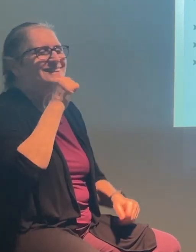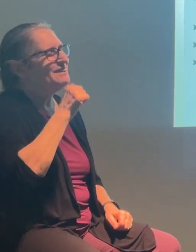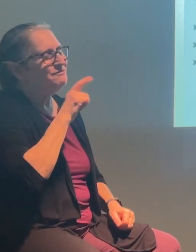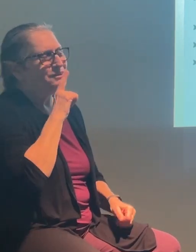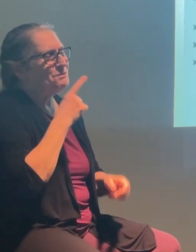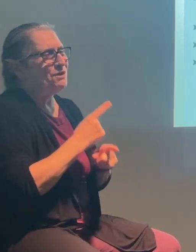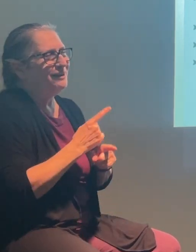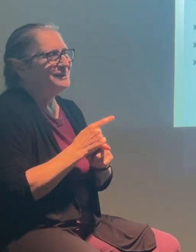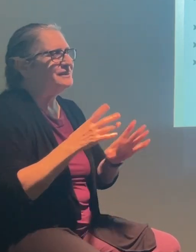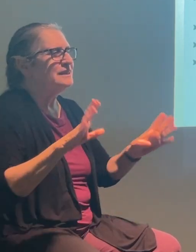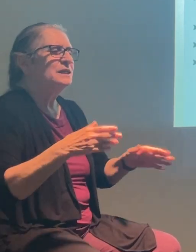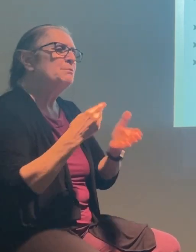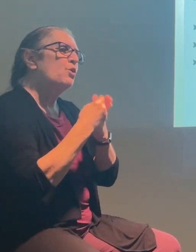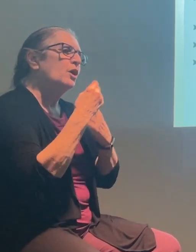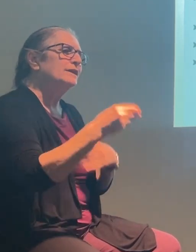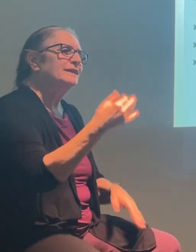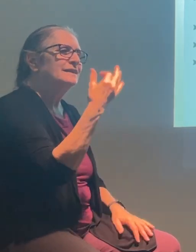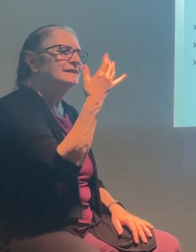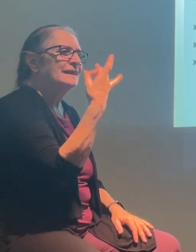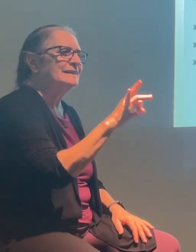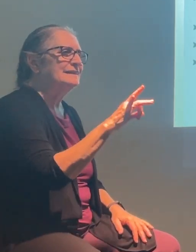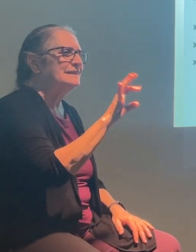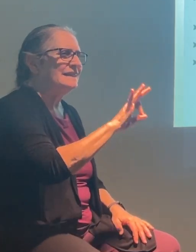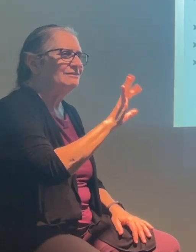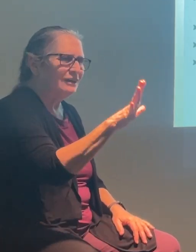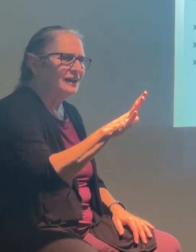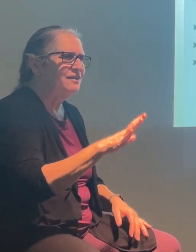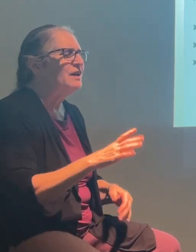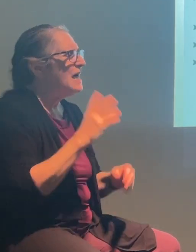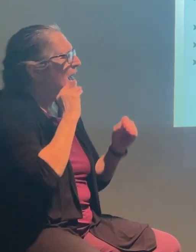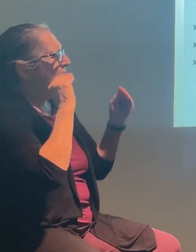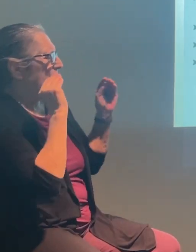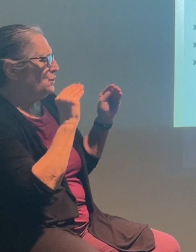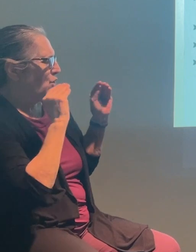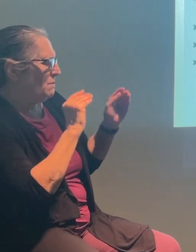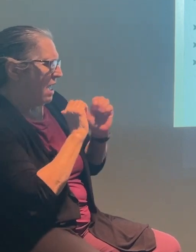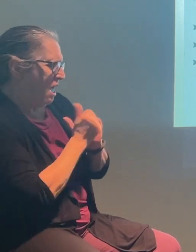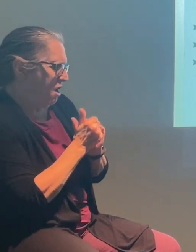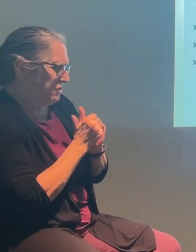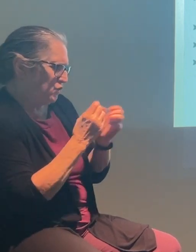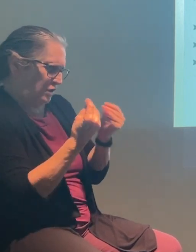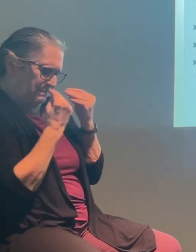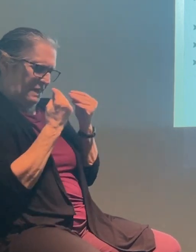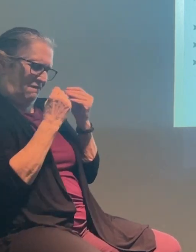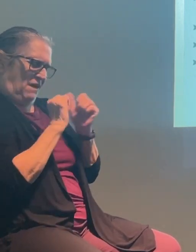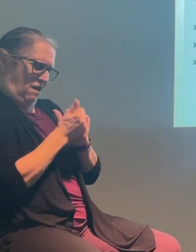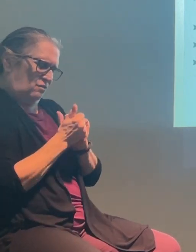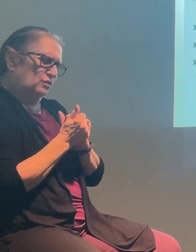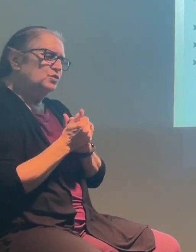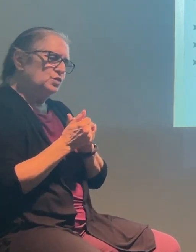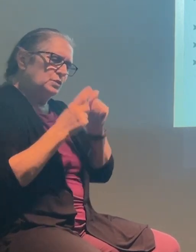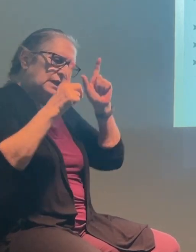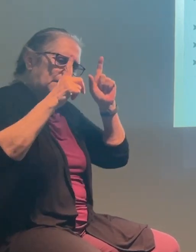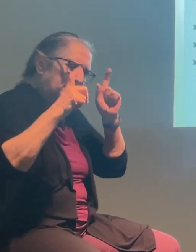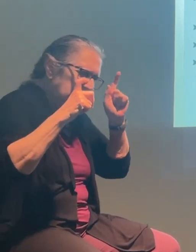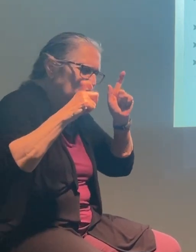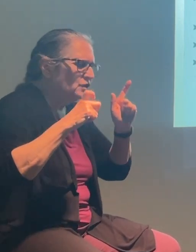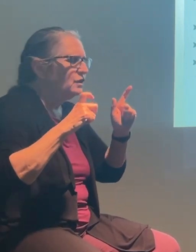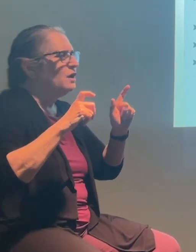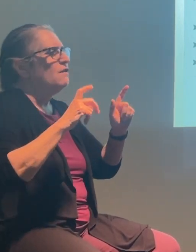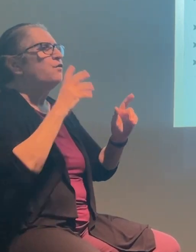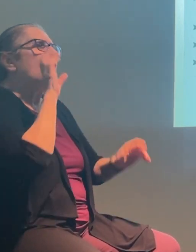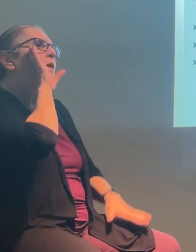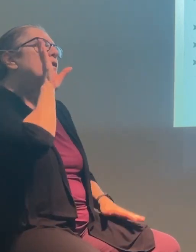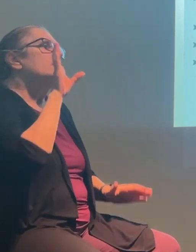bought it in '95, and he basically taught himself how to properly take a photo. So portraiture, landscape, how